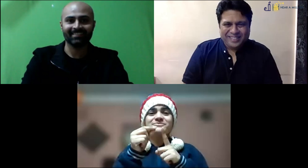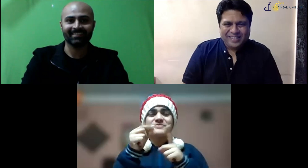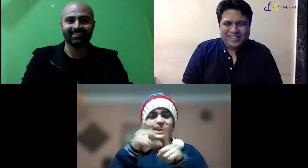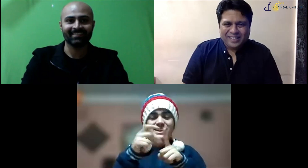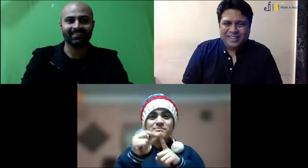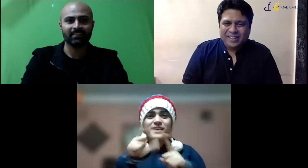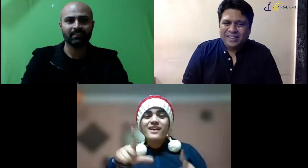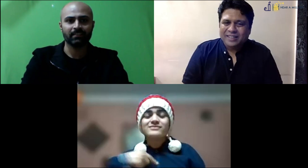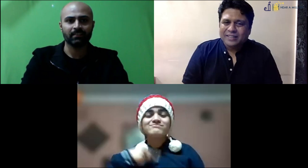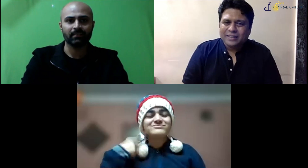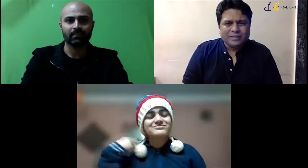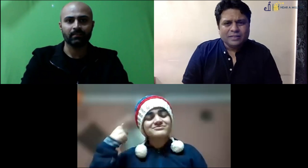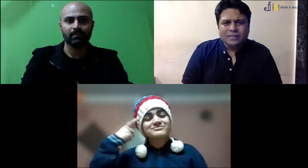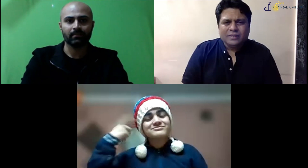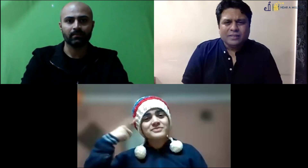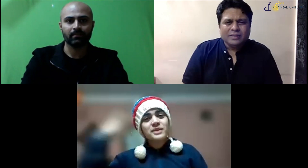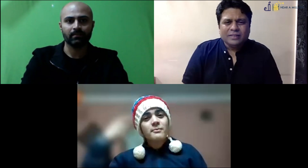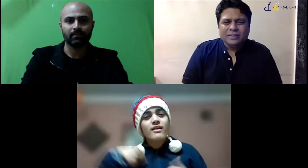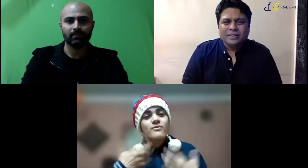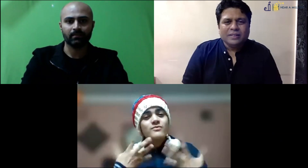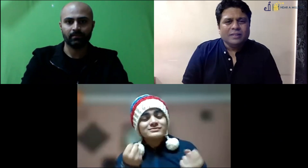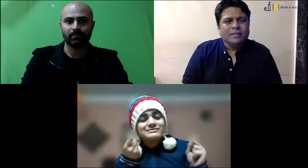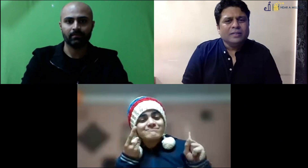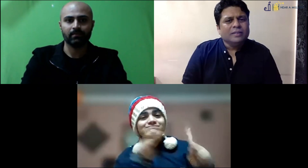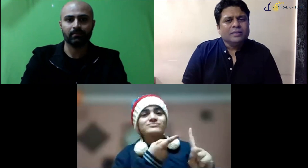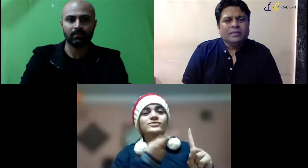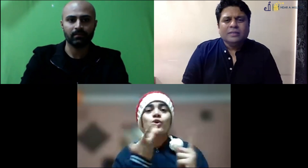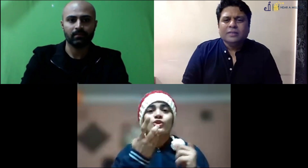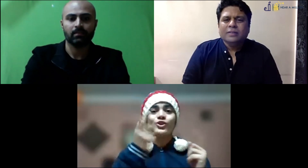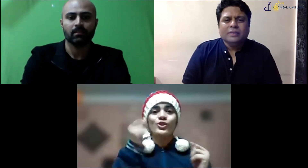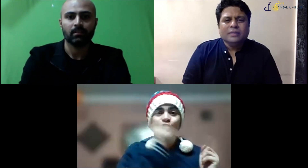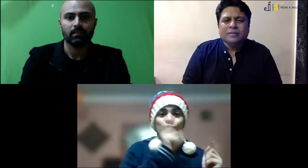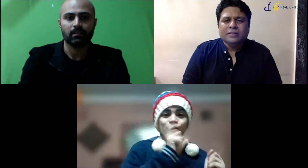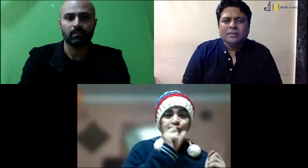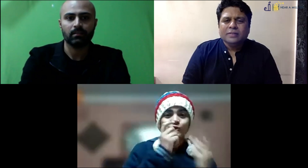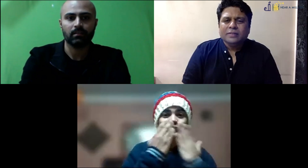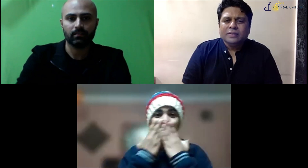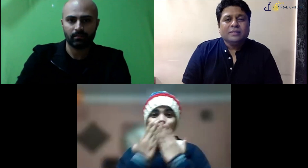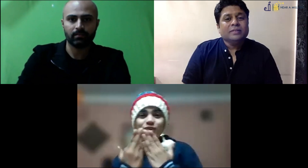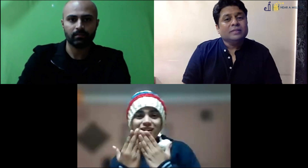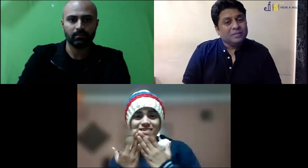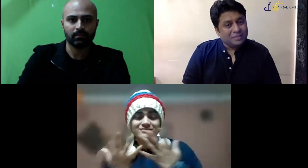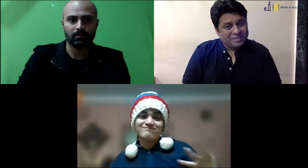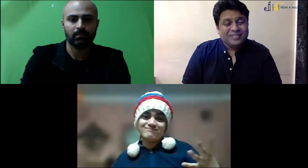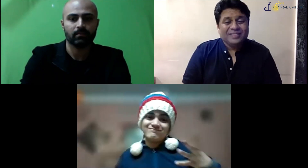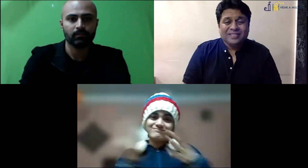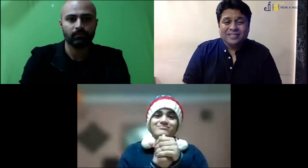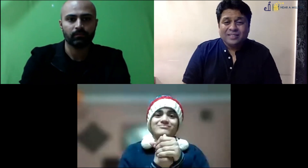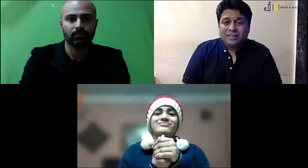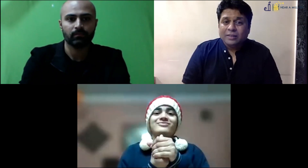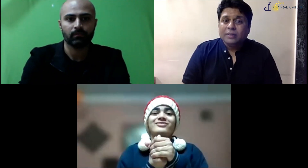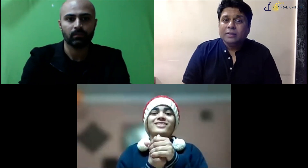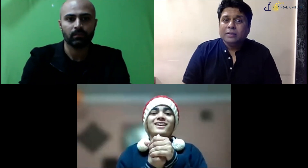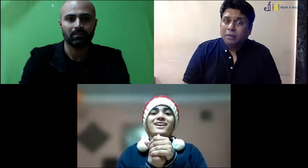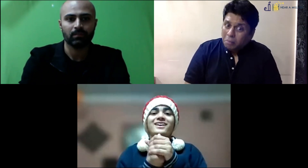to both of you. So DLP, I was thinking that in colleges or in